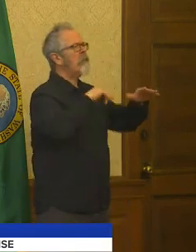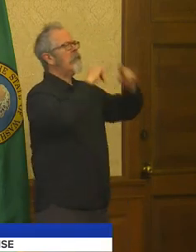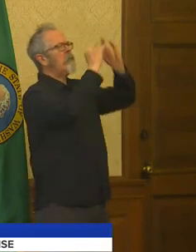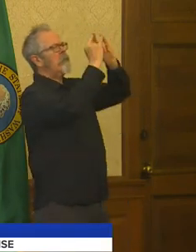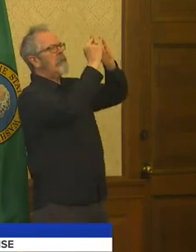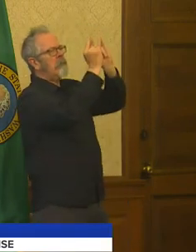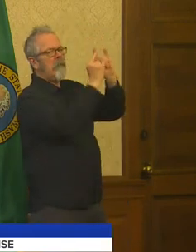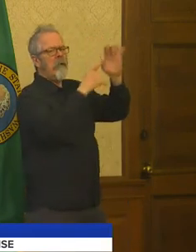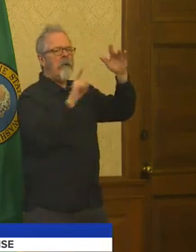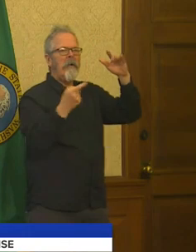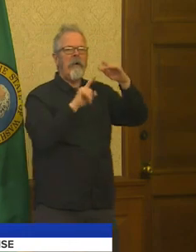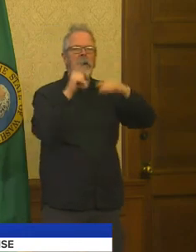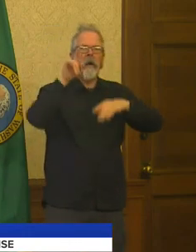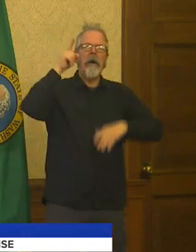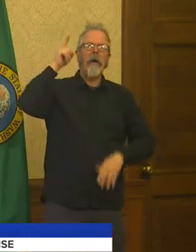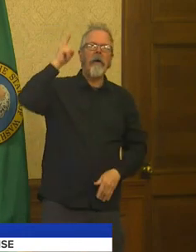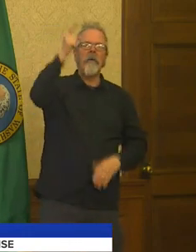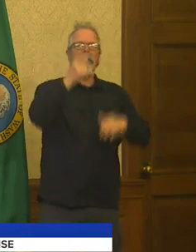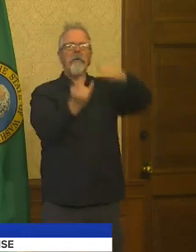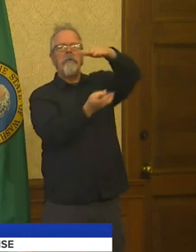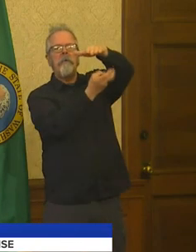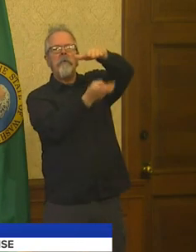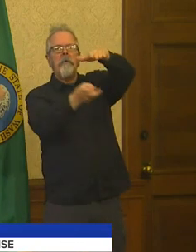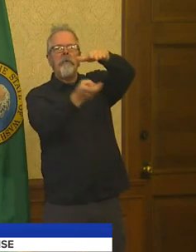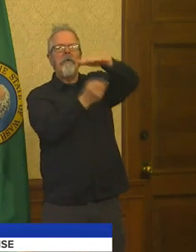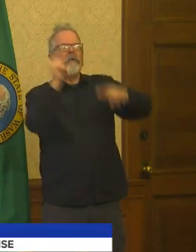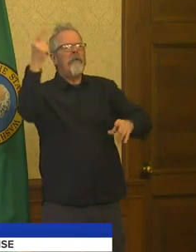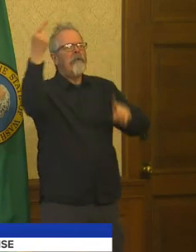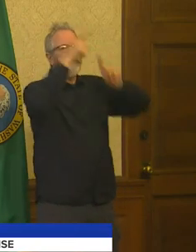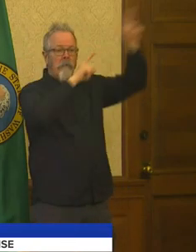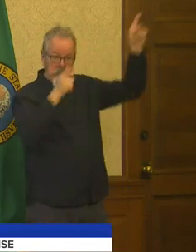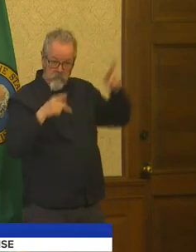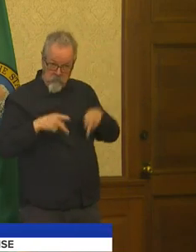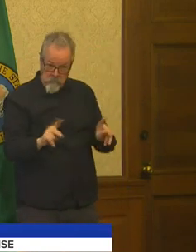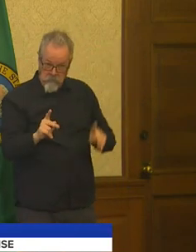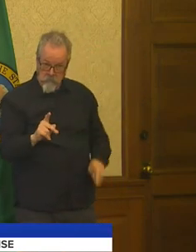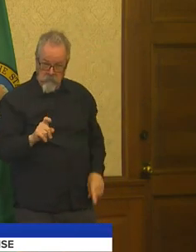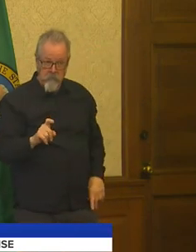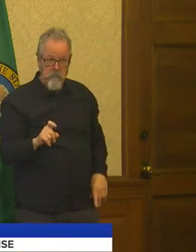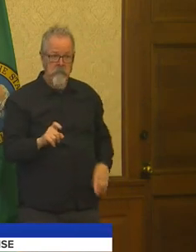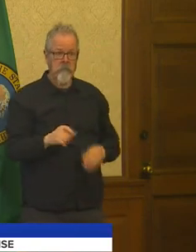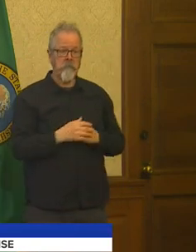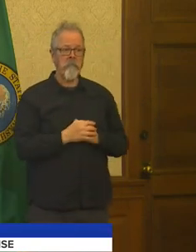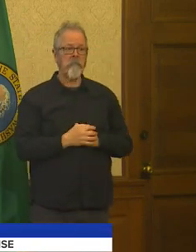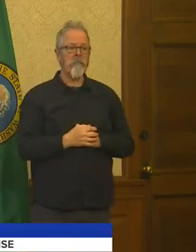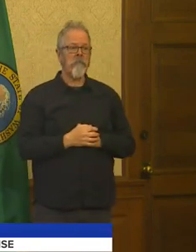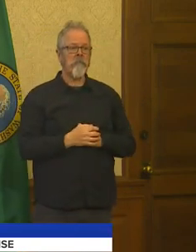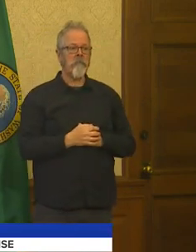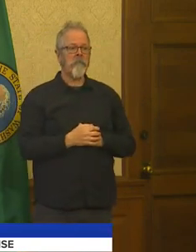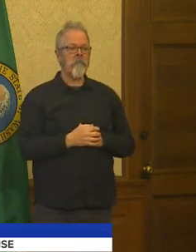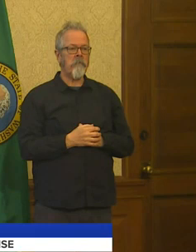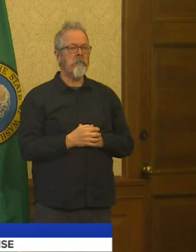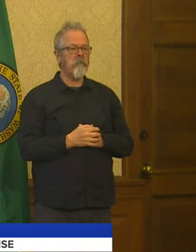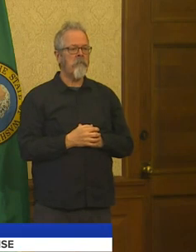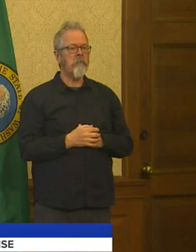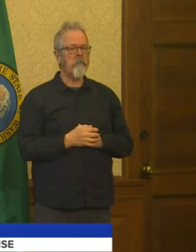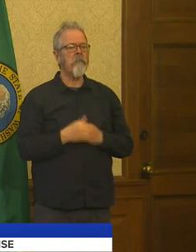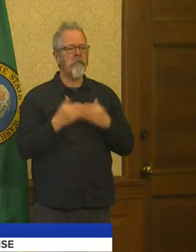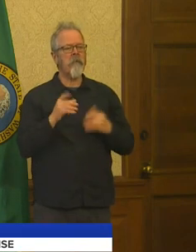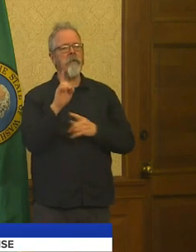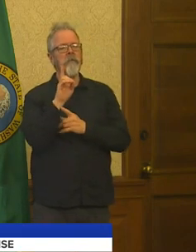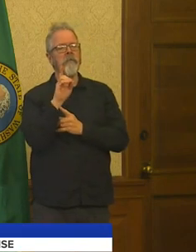our group shelter campsites, and any of the other environmental learning centers that we have until